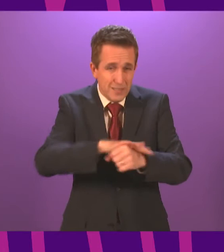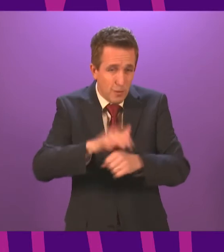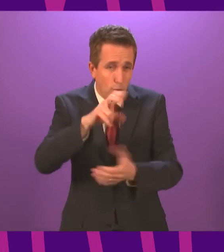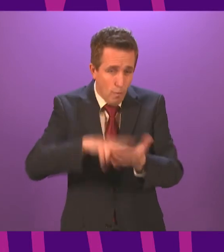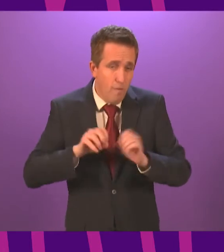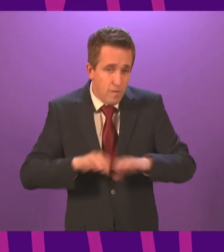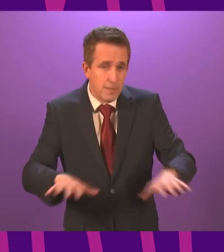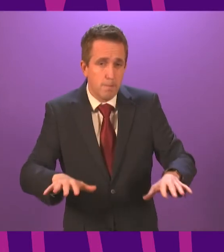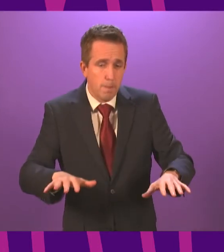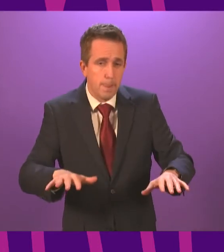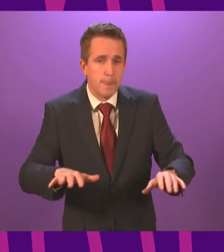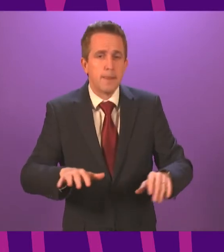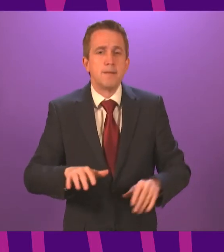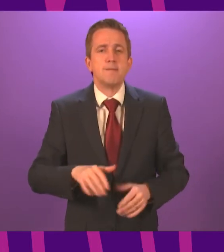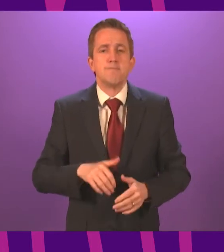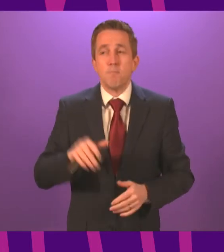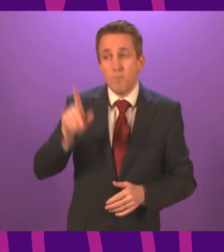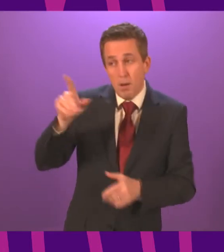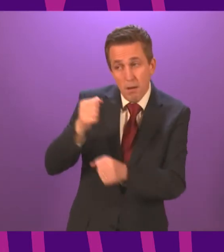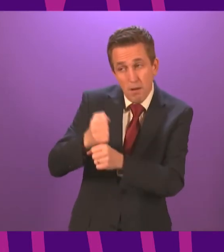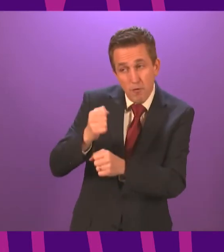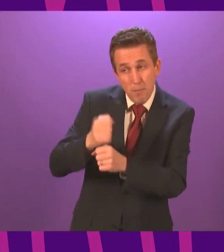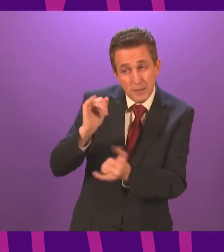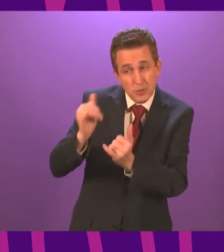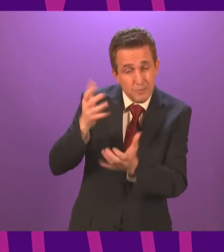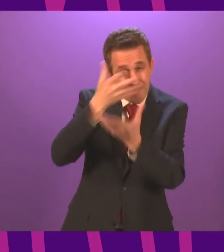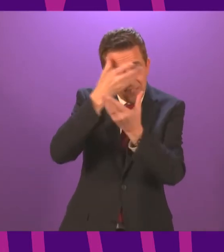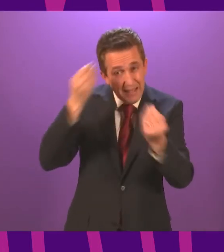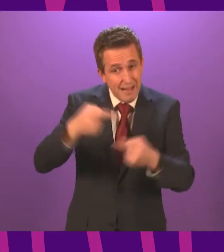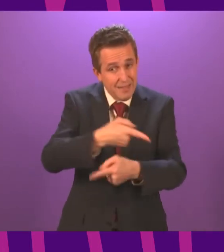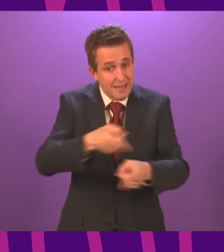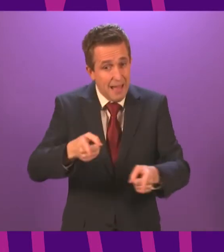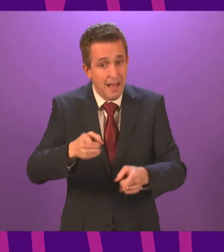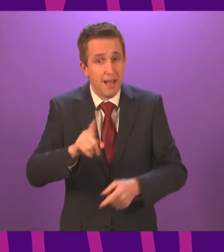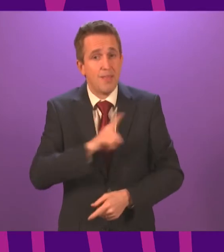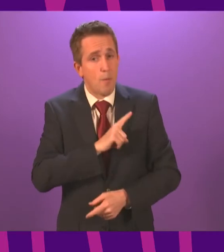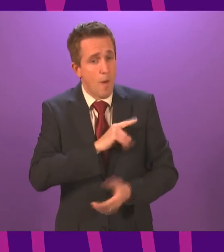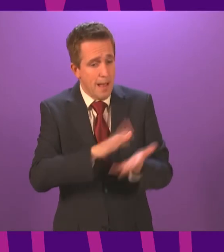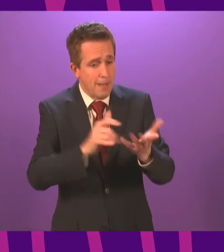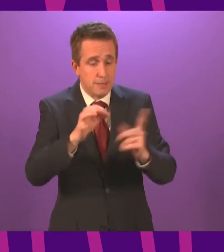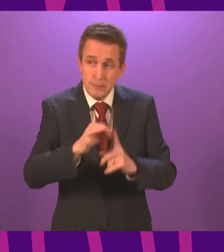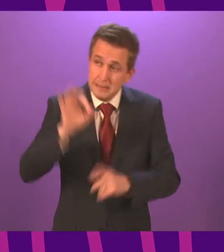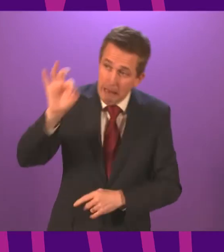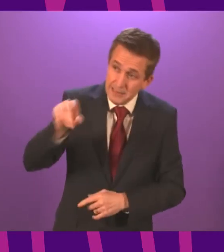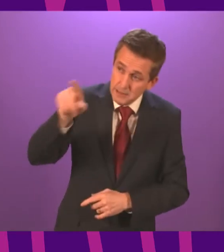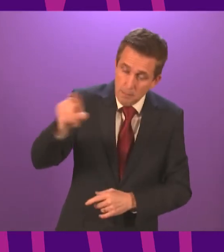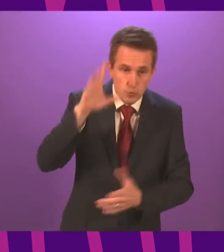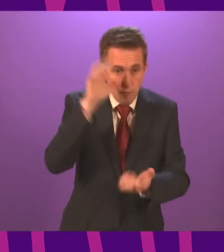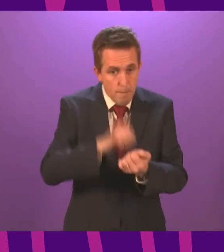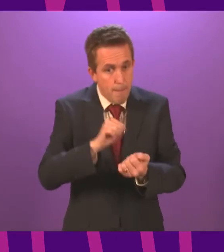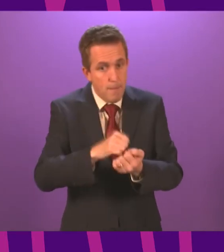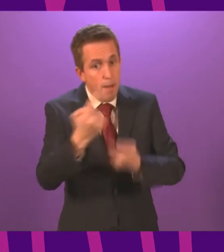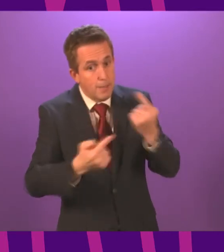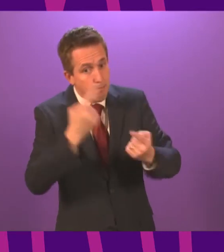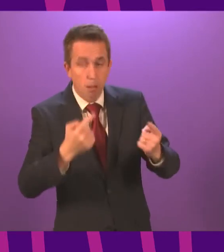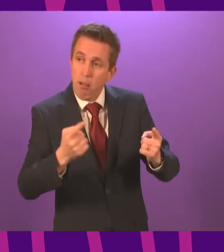it. But, Presiding Officer, I think that government forgets that sometimes. It's why these benches keep asking that they treat people like grown-ups. Because if